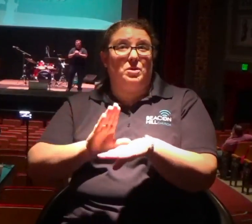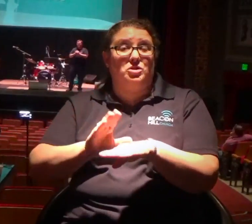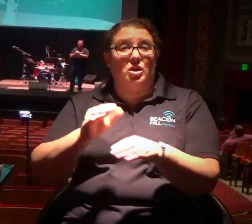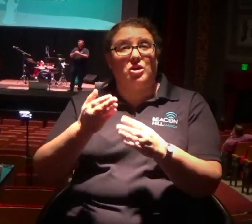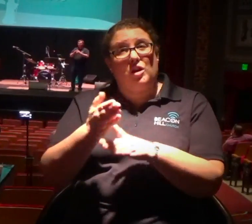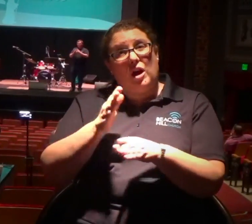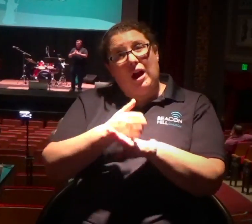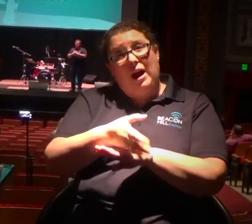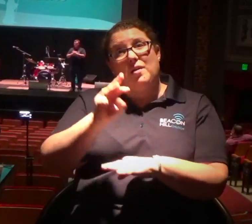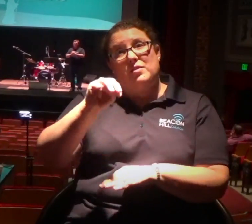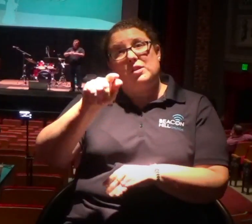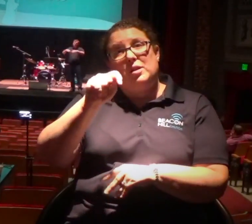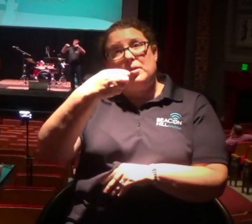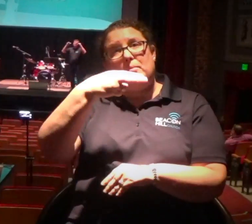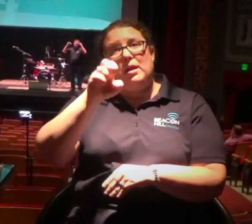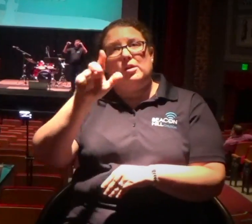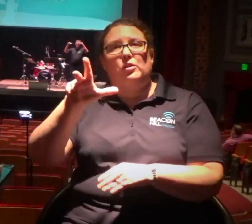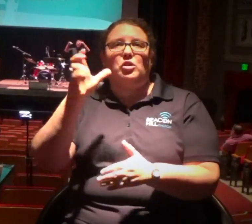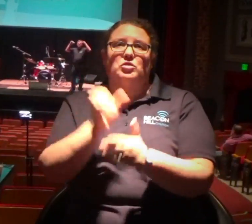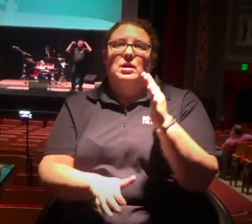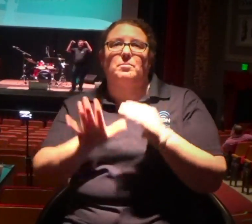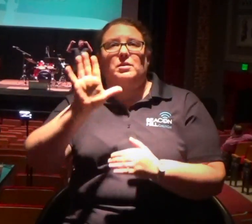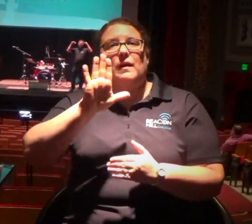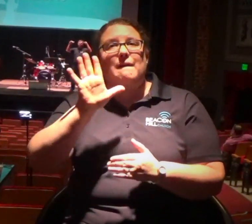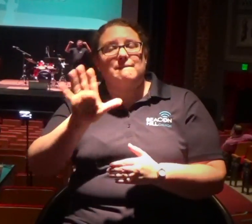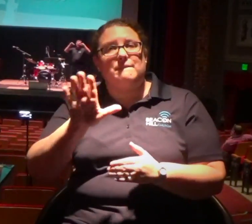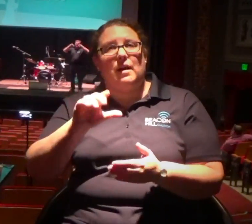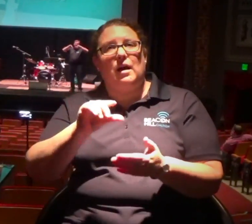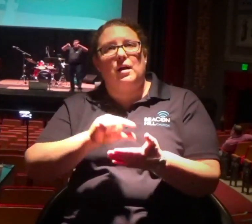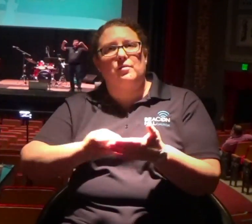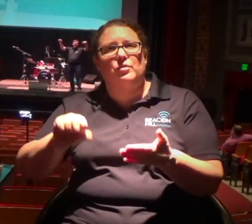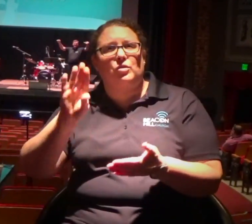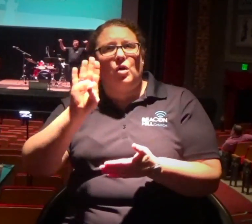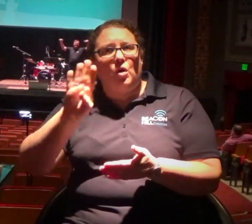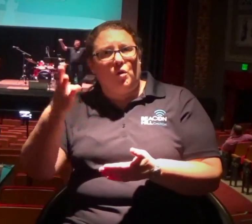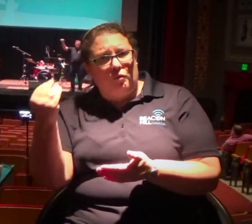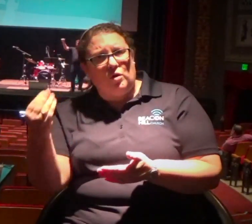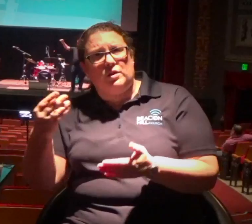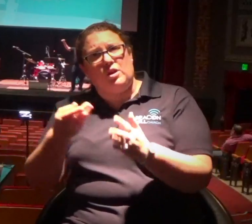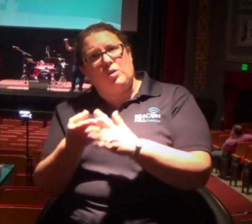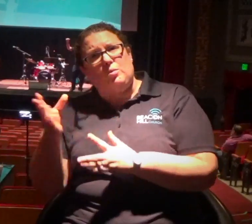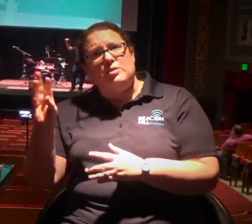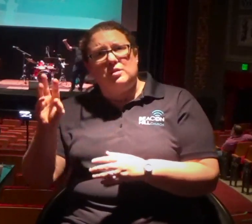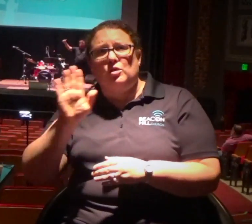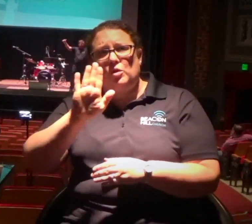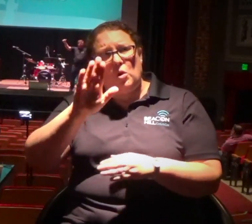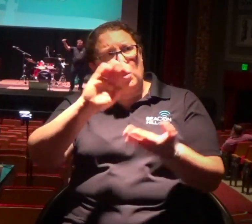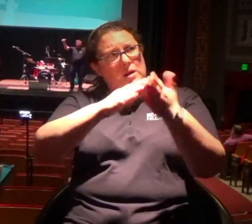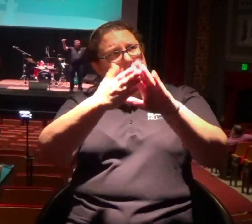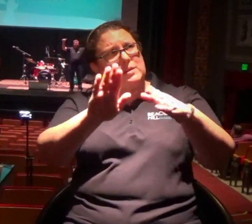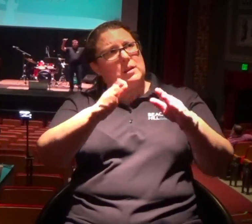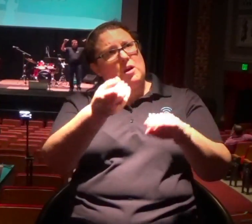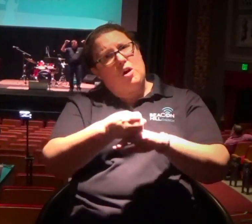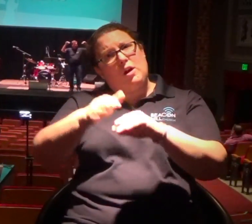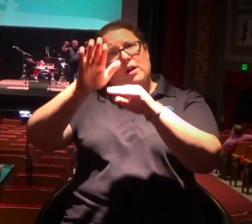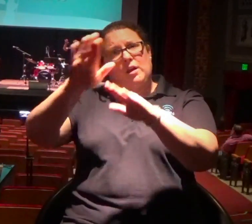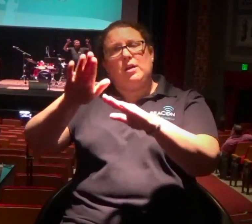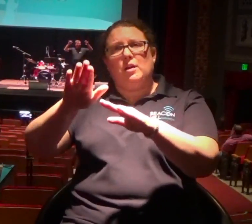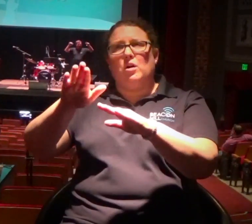14 through 16. It says, you are a city set on a hill, a light that cannot be hidden. We want to shine our